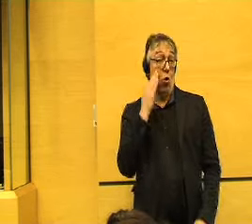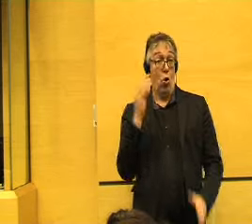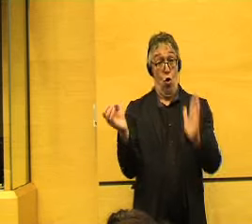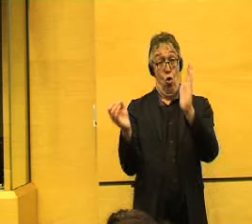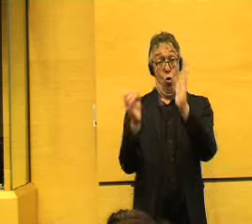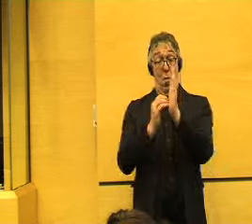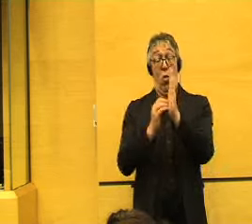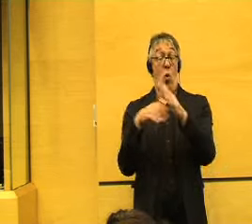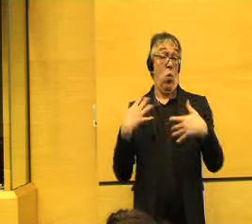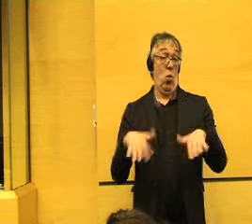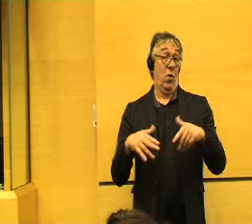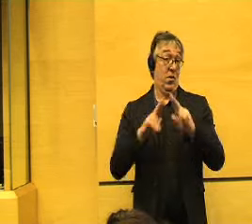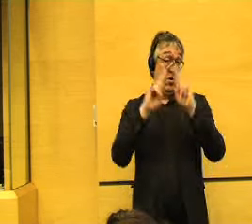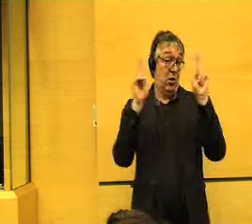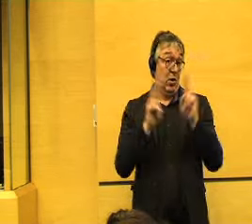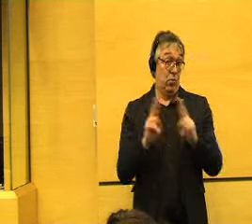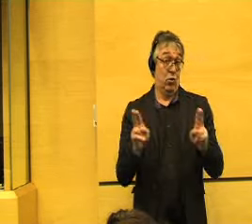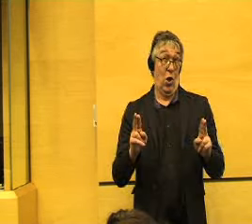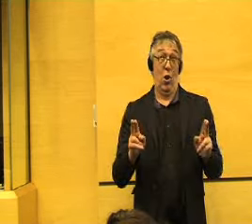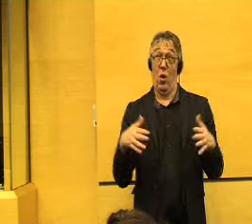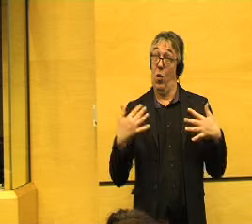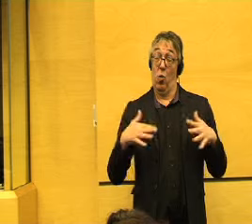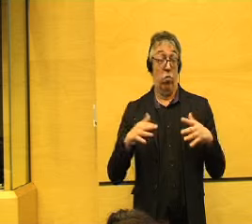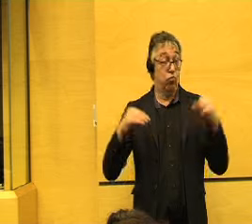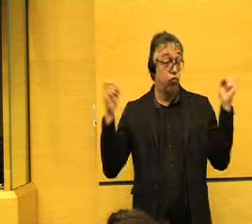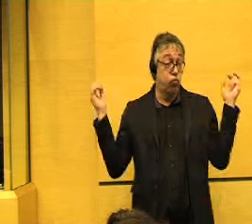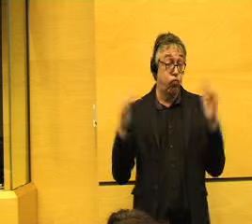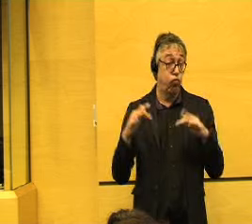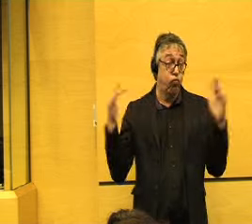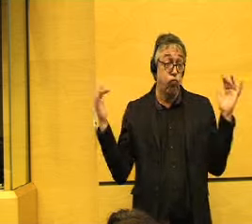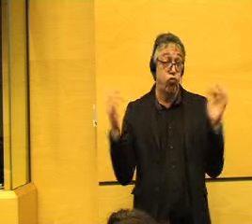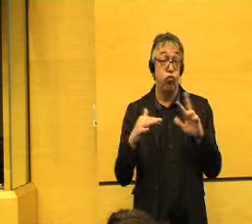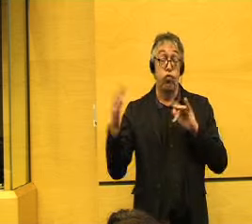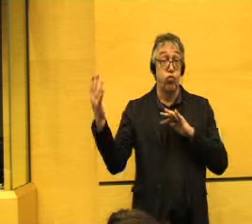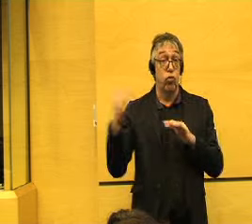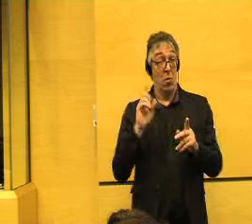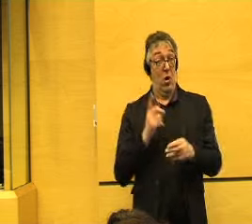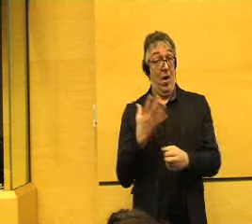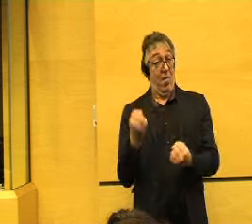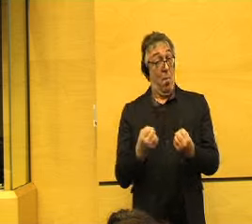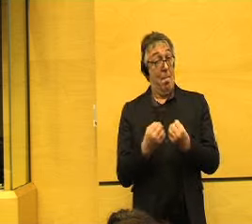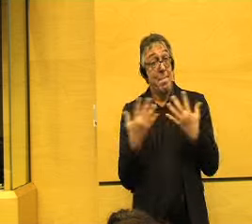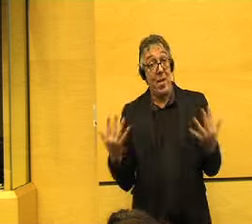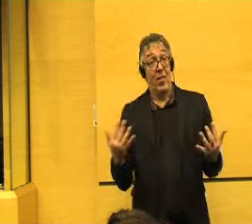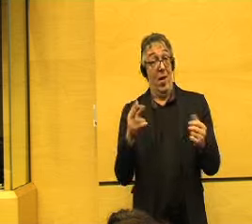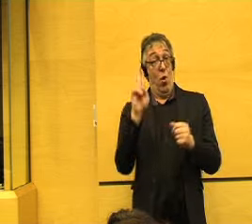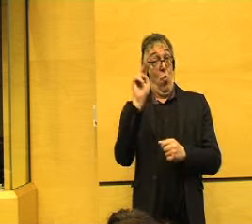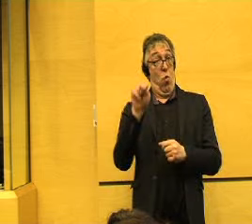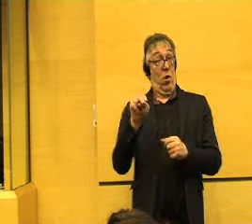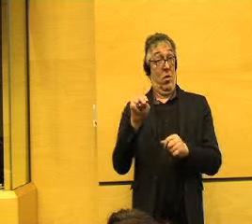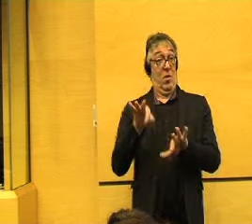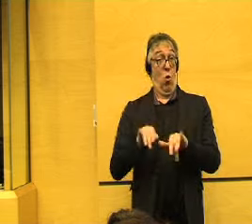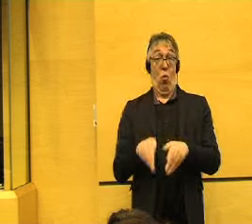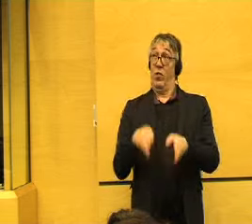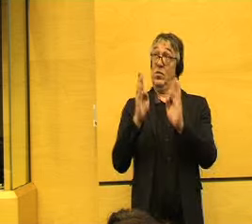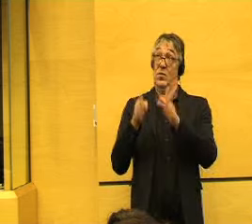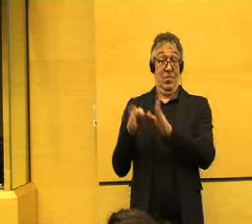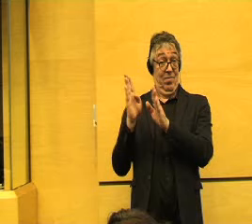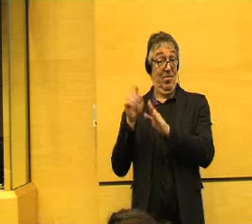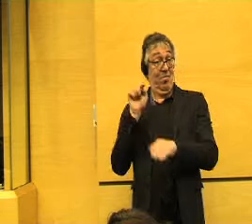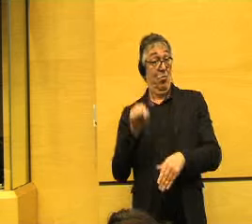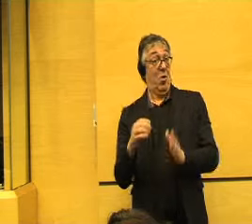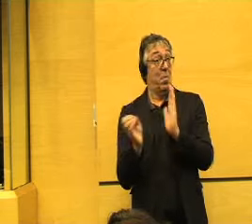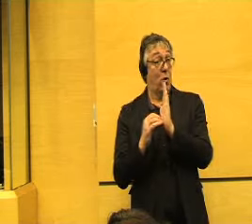international city. Many UN agencies are located there. So my question is